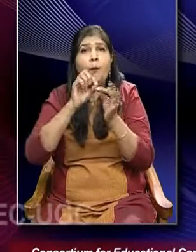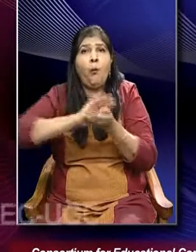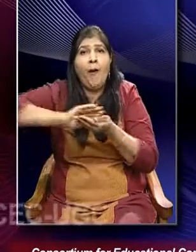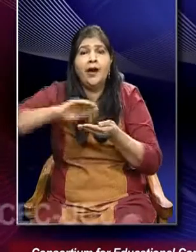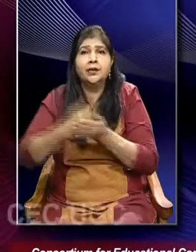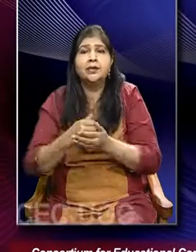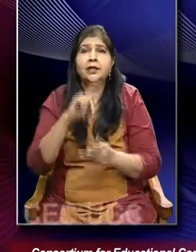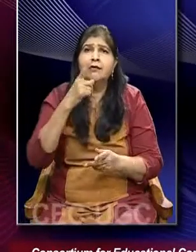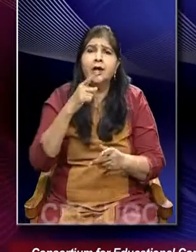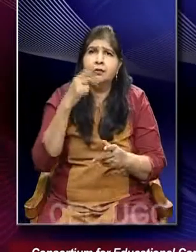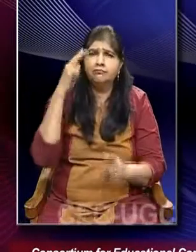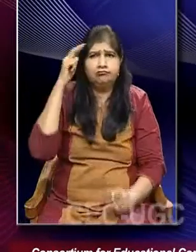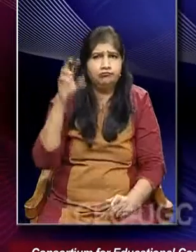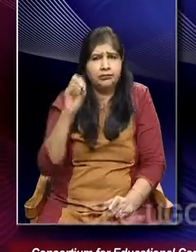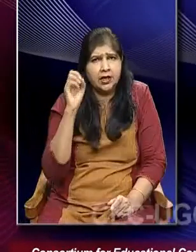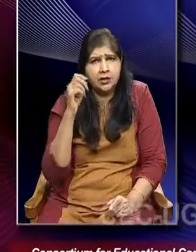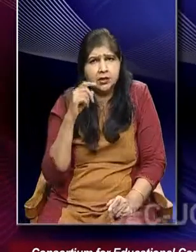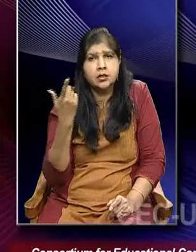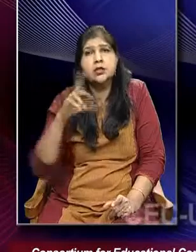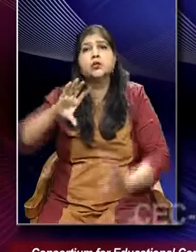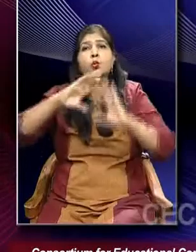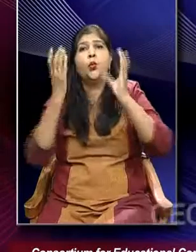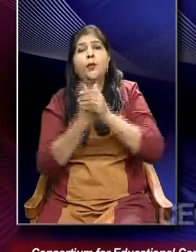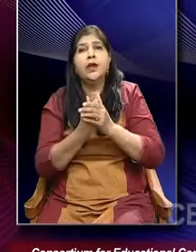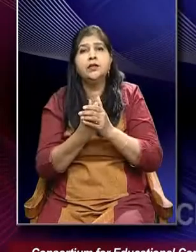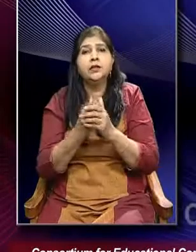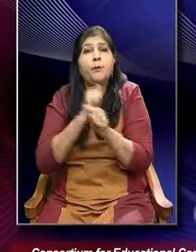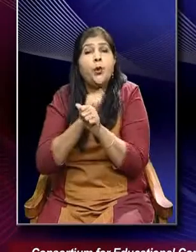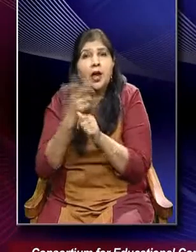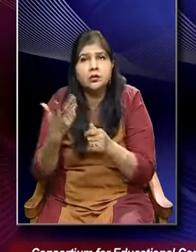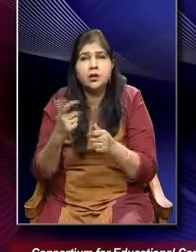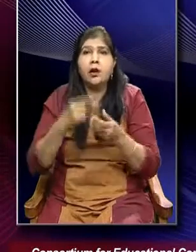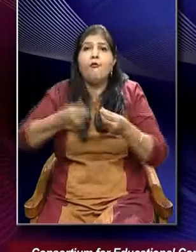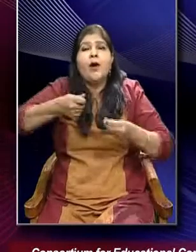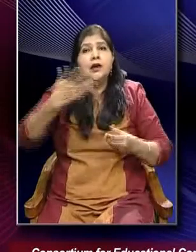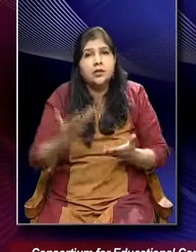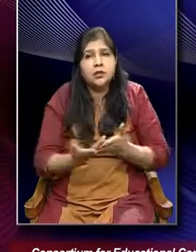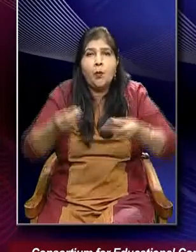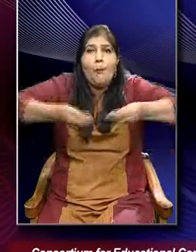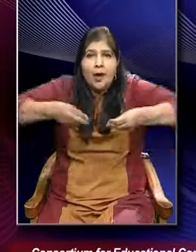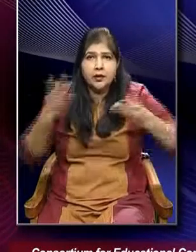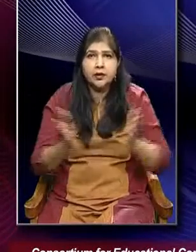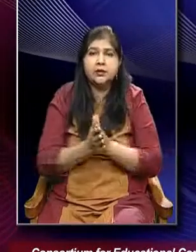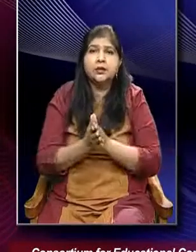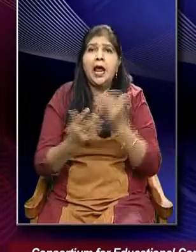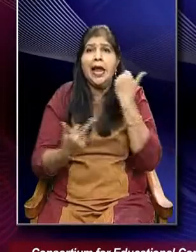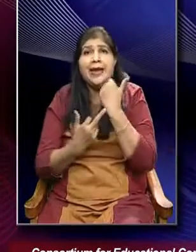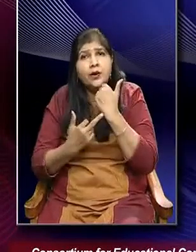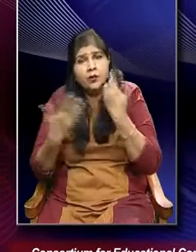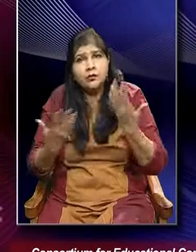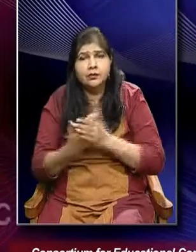One finds that with globalization of production, finance, markets,